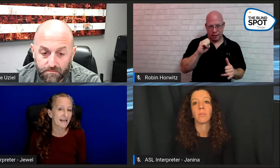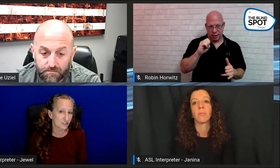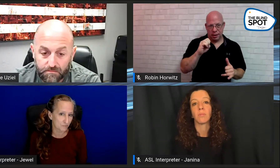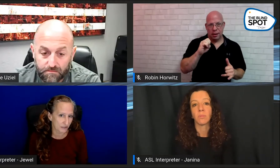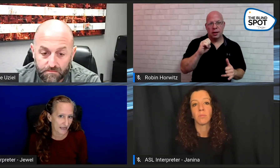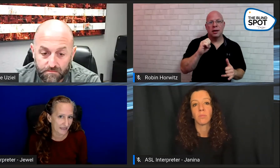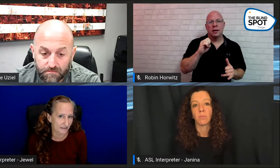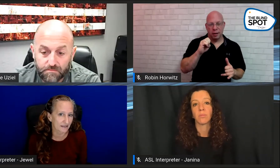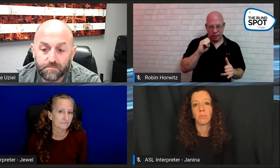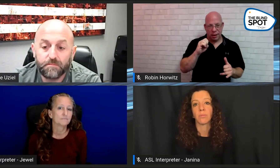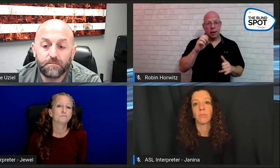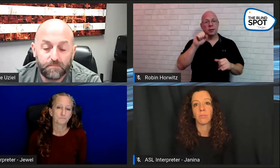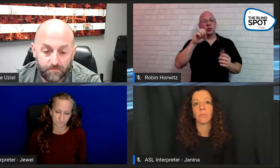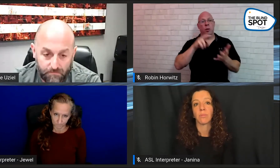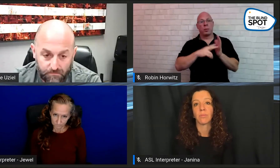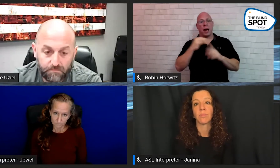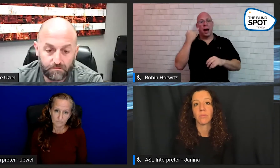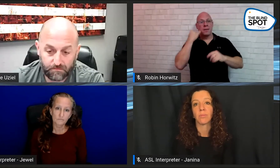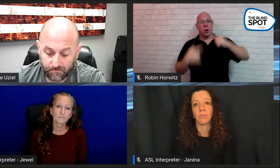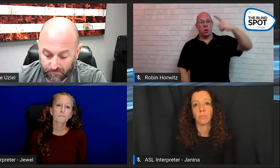a hedge play.